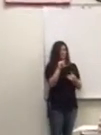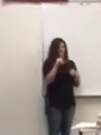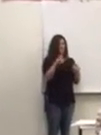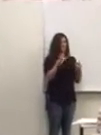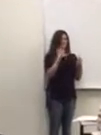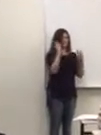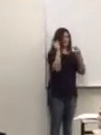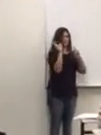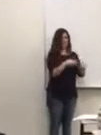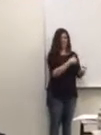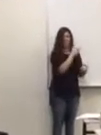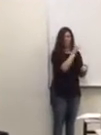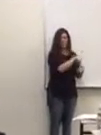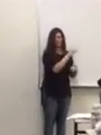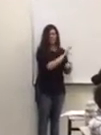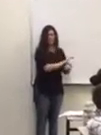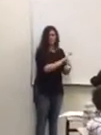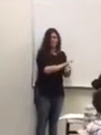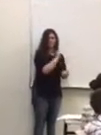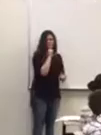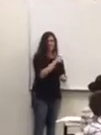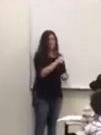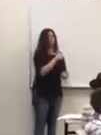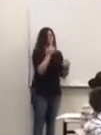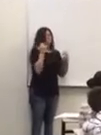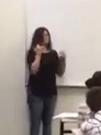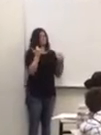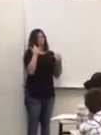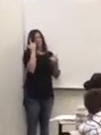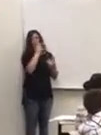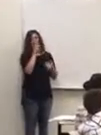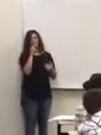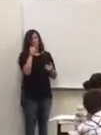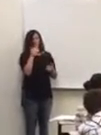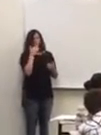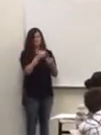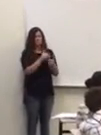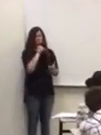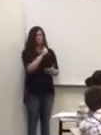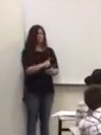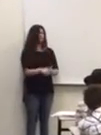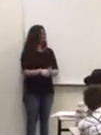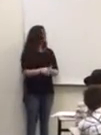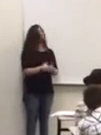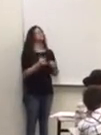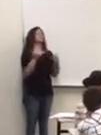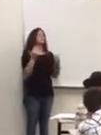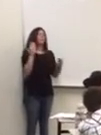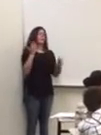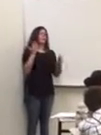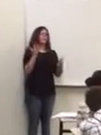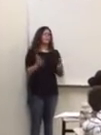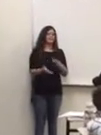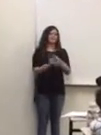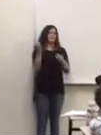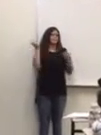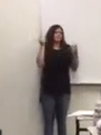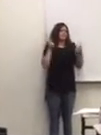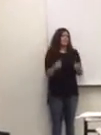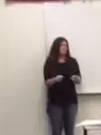won't look as good. Or you will encounter absolute disaster because, like Kobe said, there are really fancy scripted fonts out